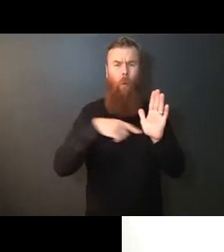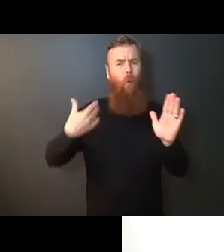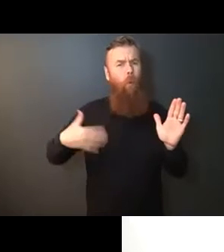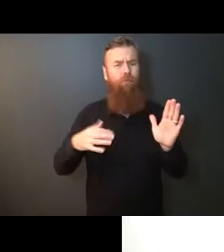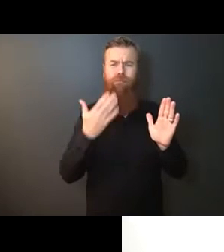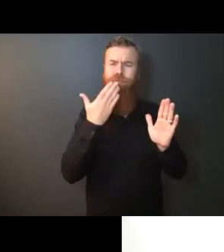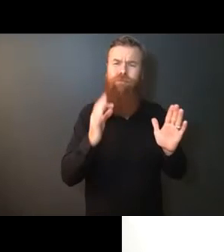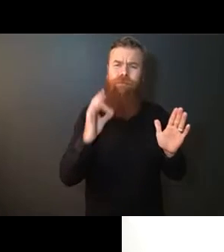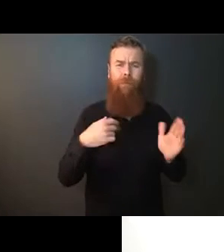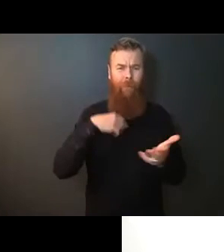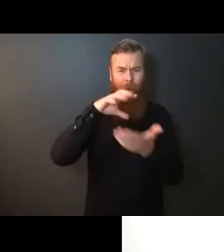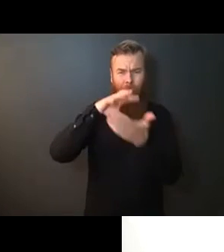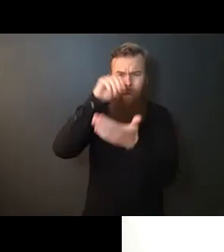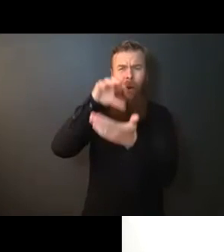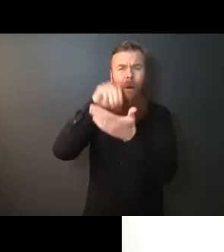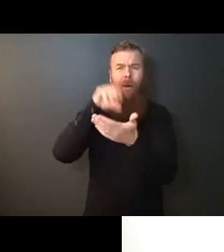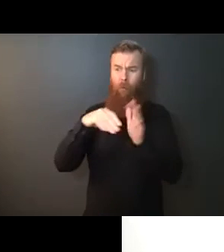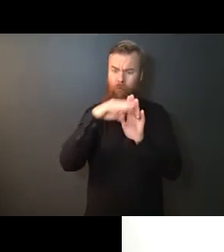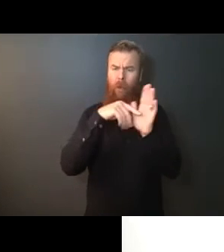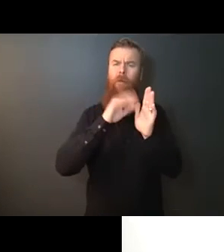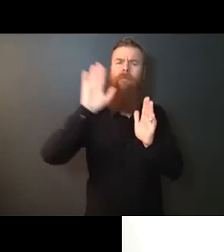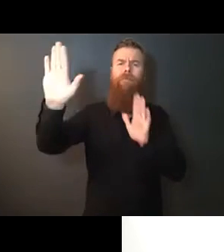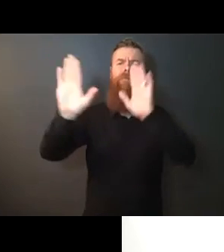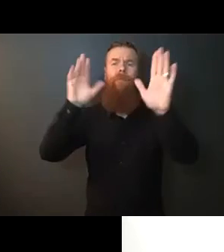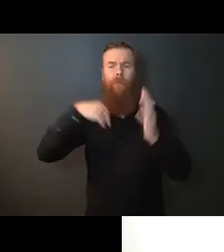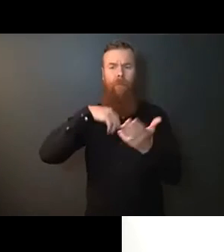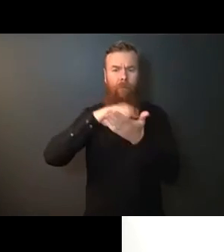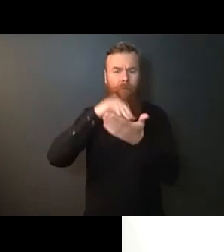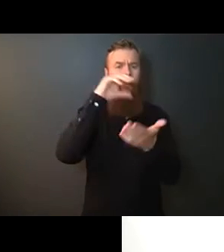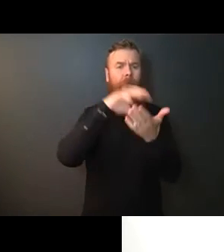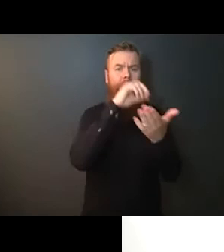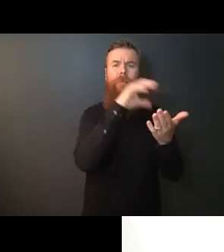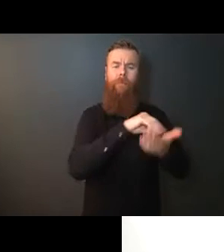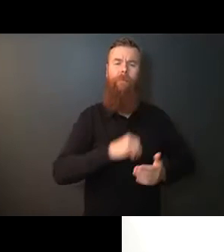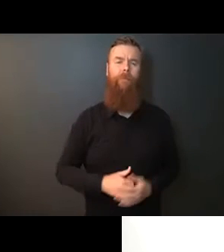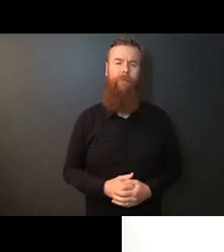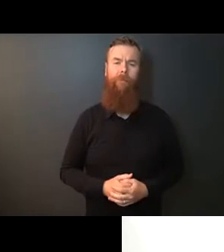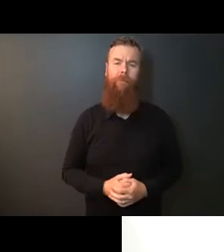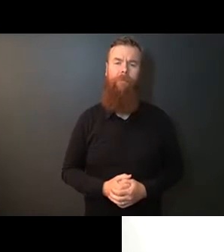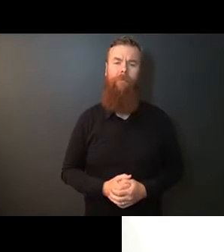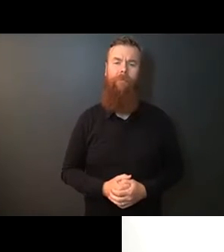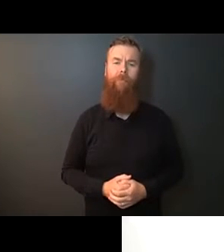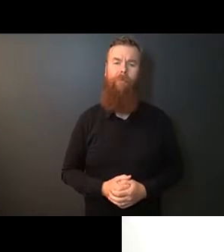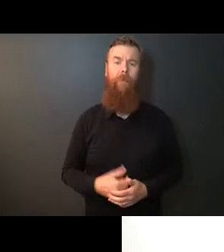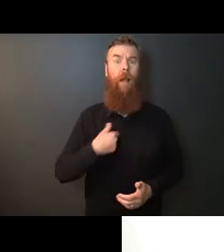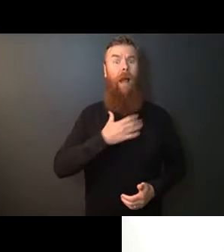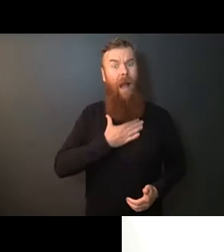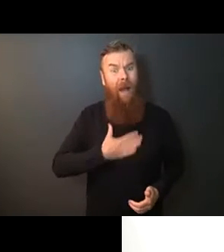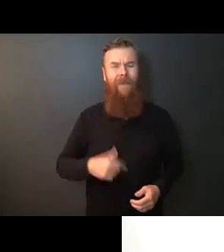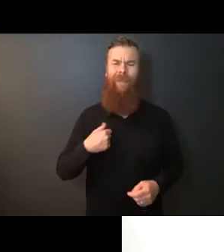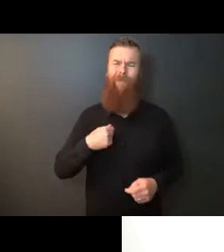followed, I made sure that any person is not left behind. Being a